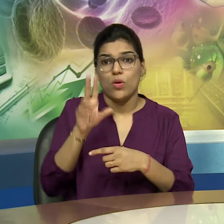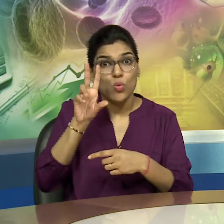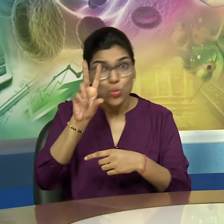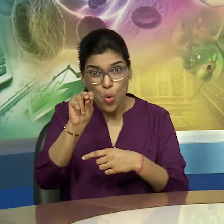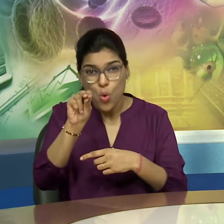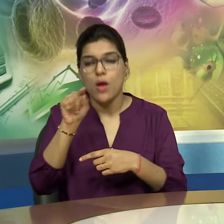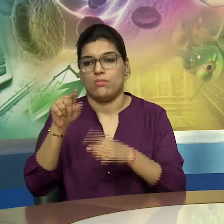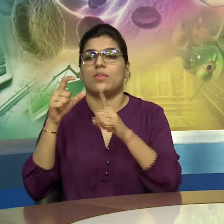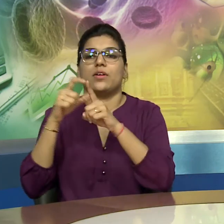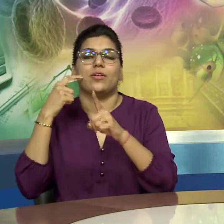the verbs.